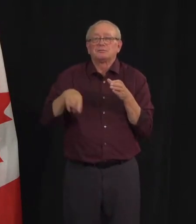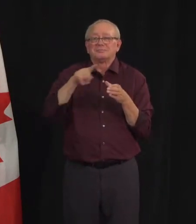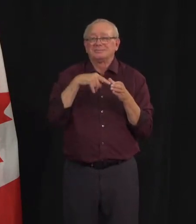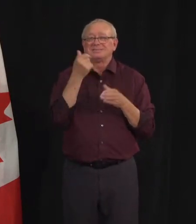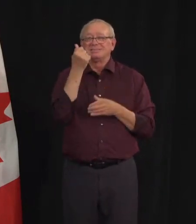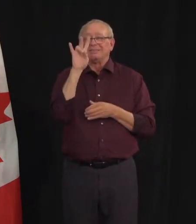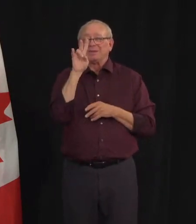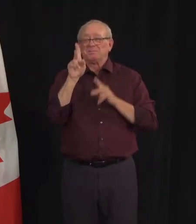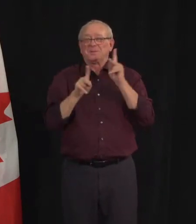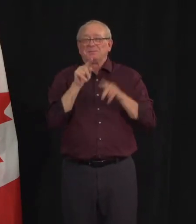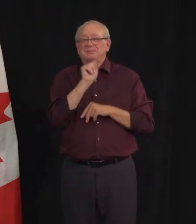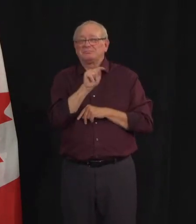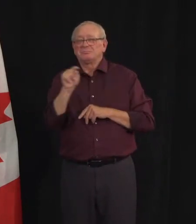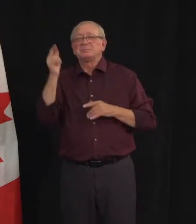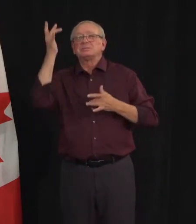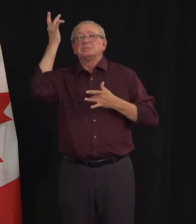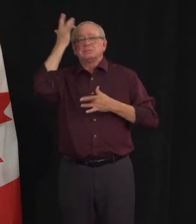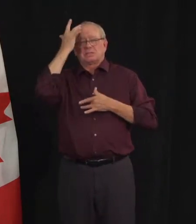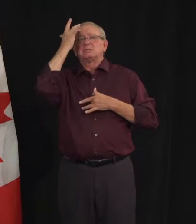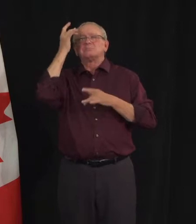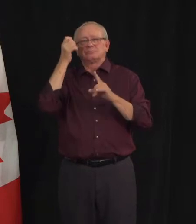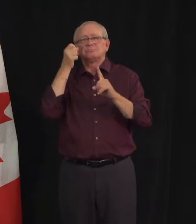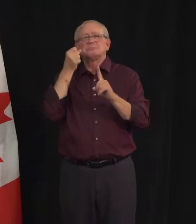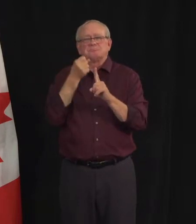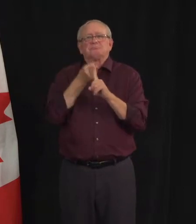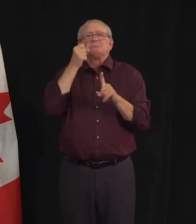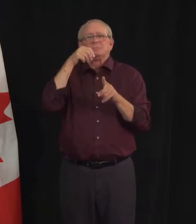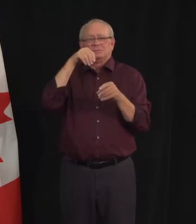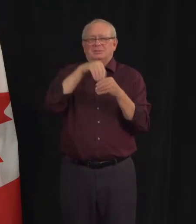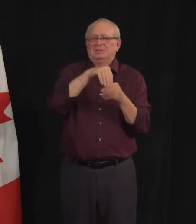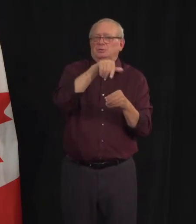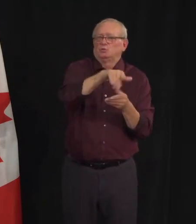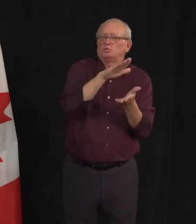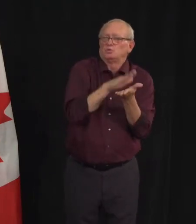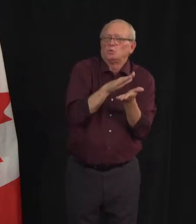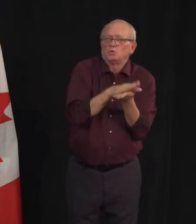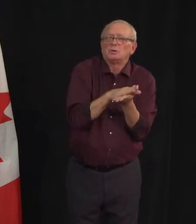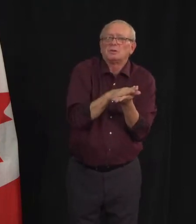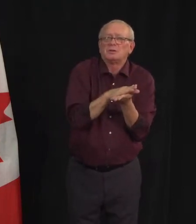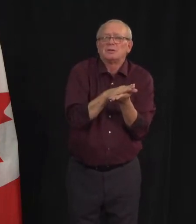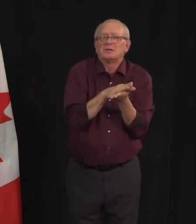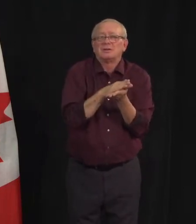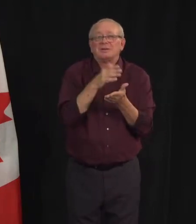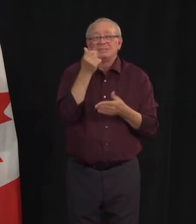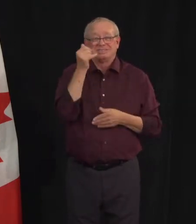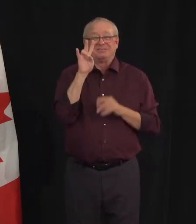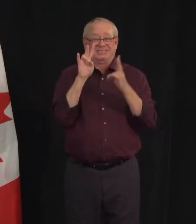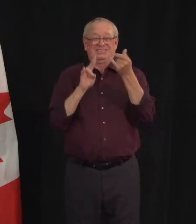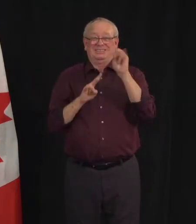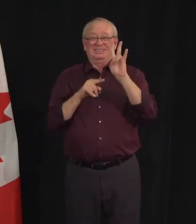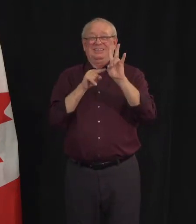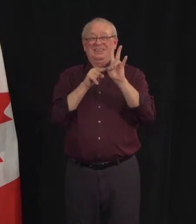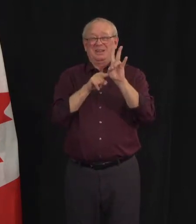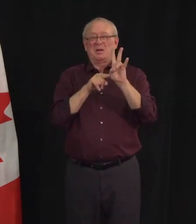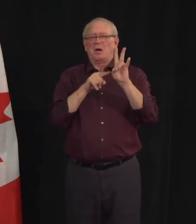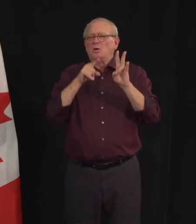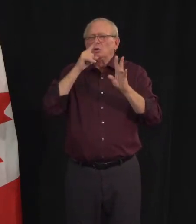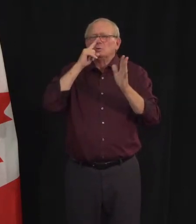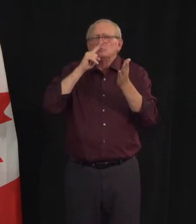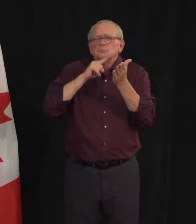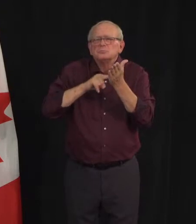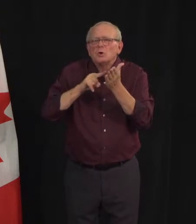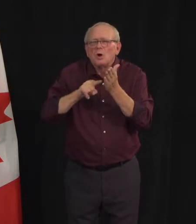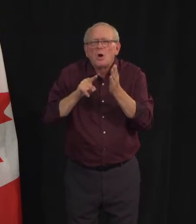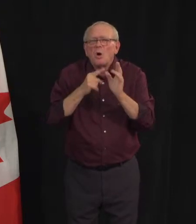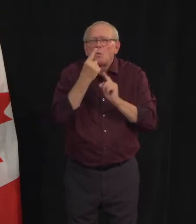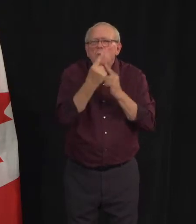these countries were identified as having attended a school while infectious. Detailed reports of these